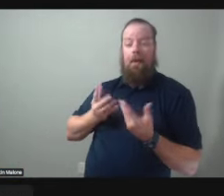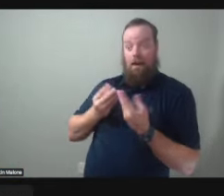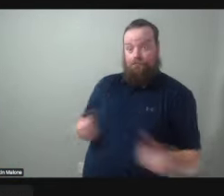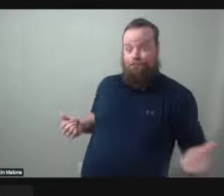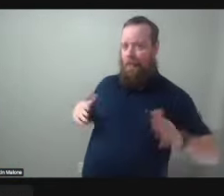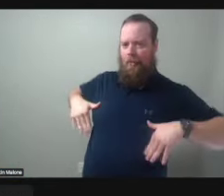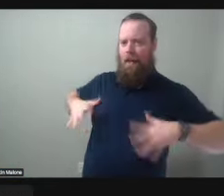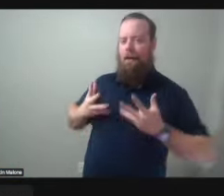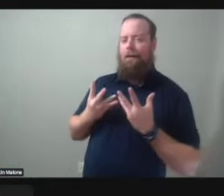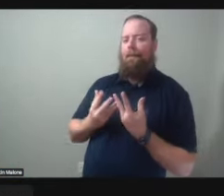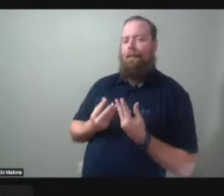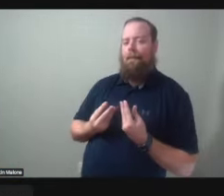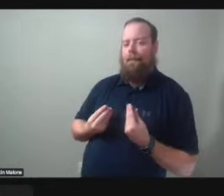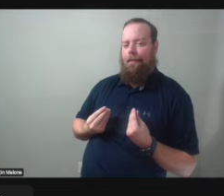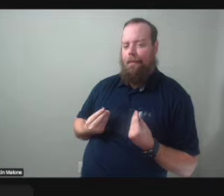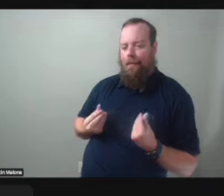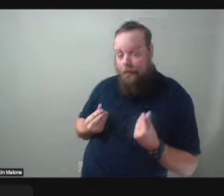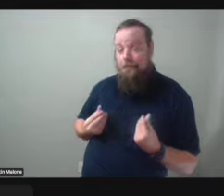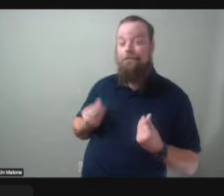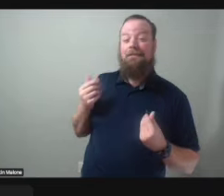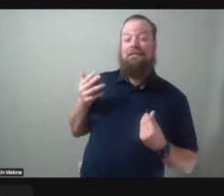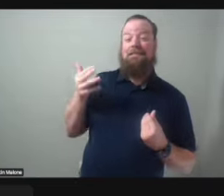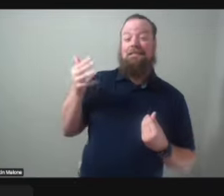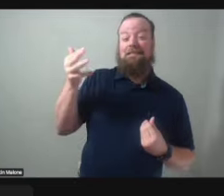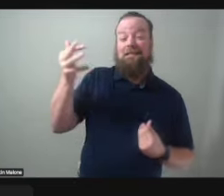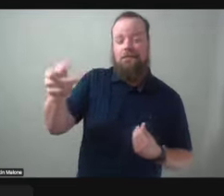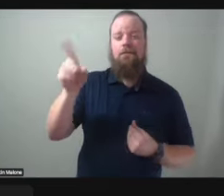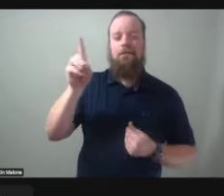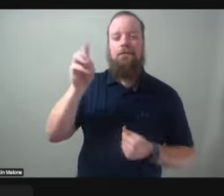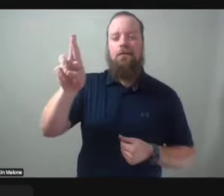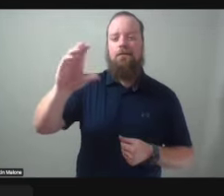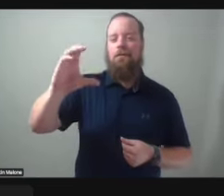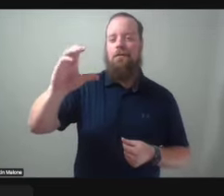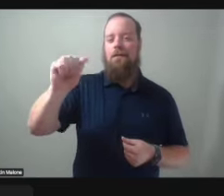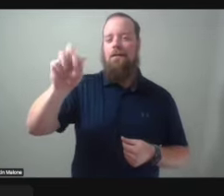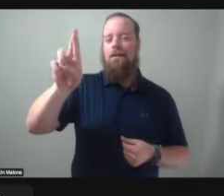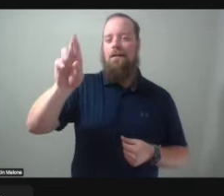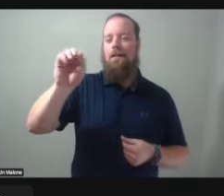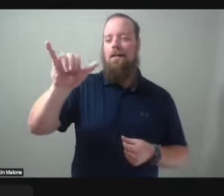desegregated, that Black ASL